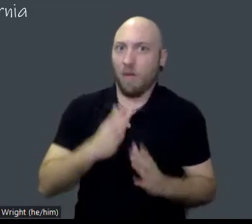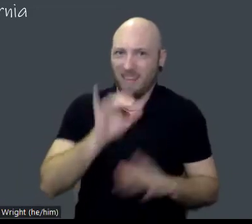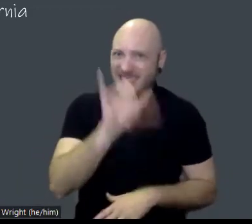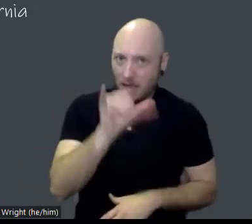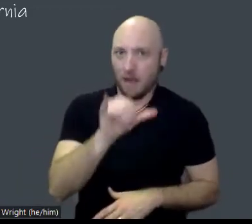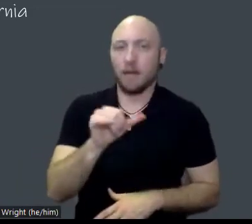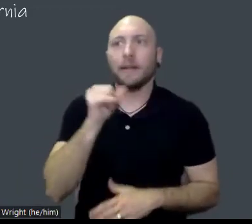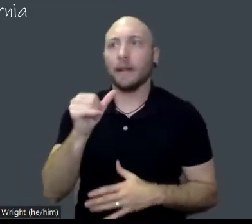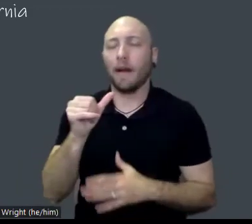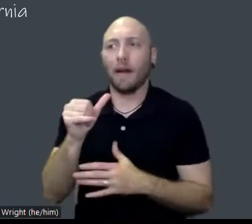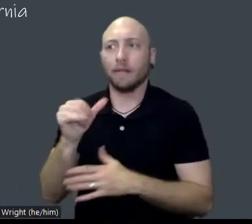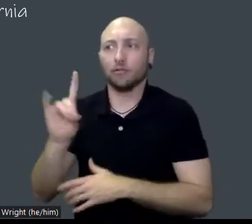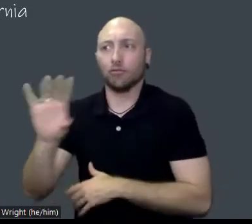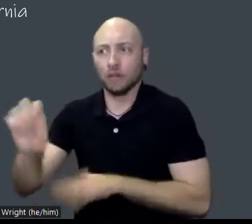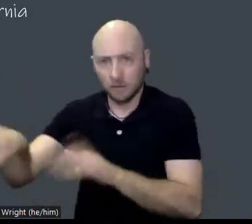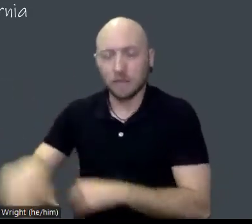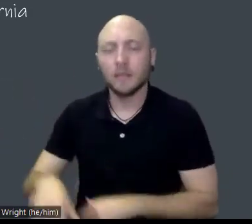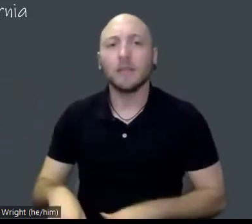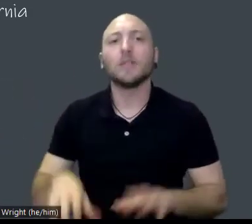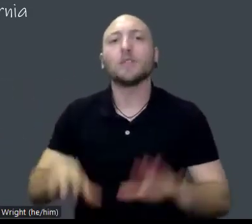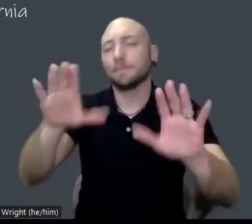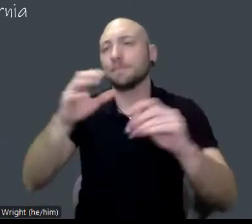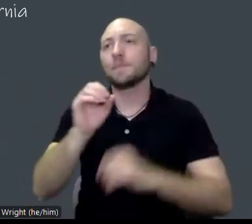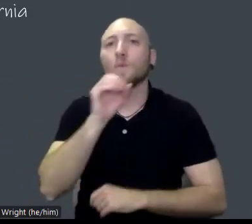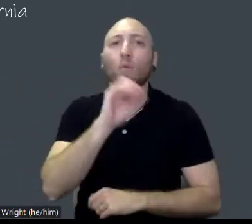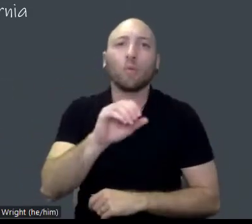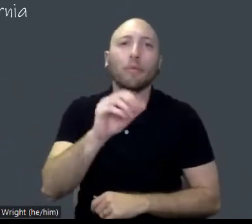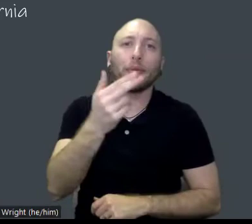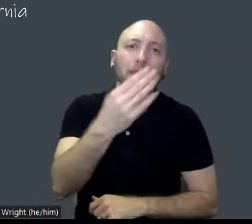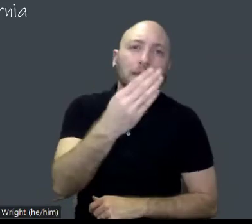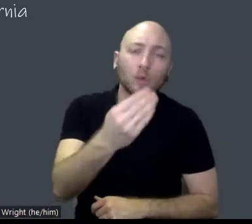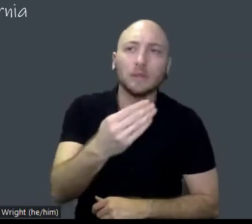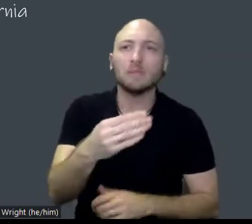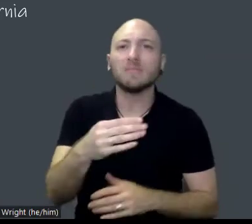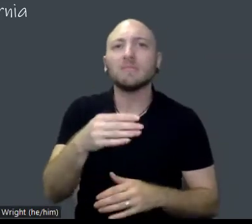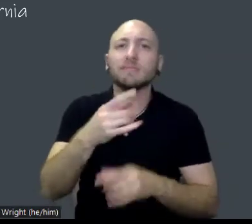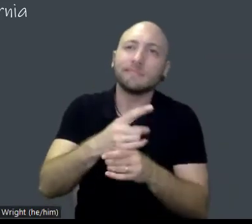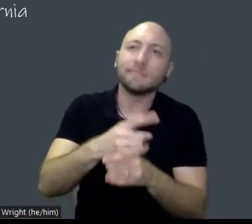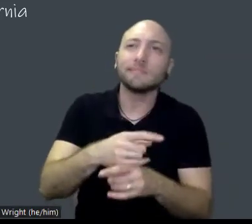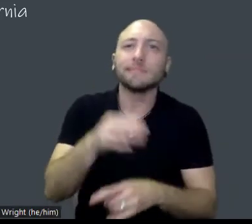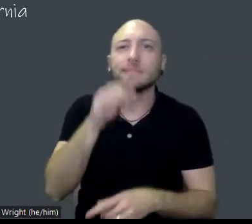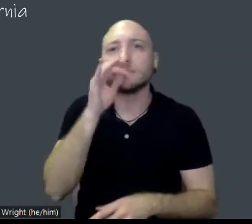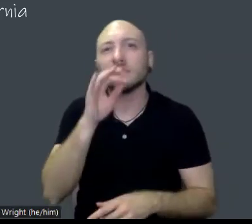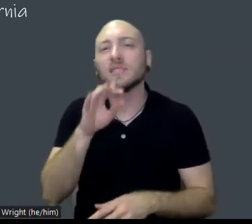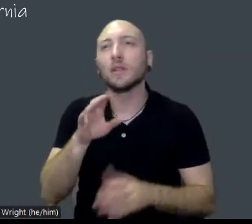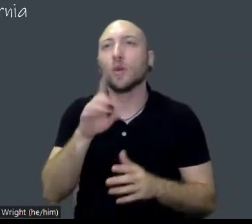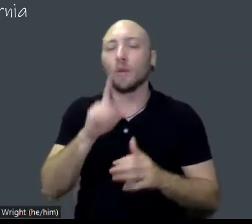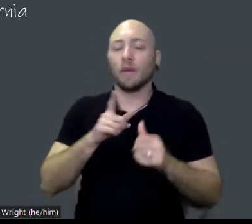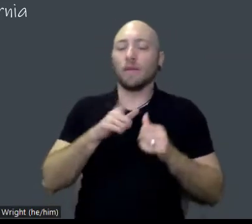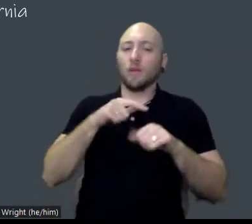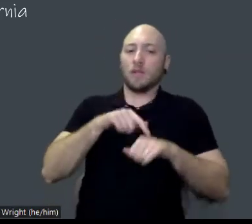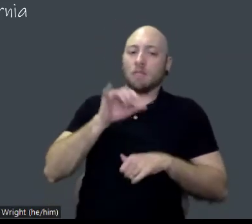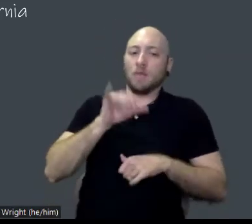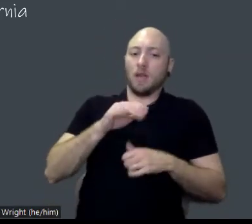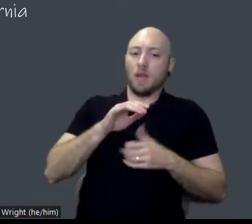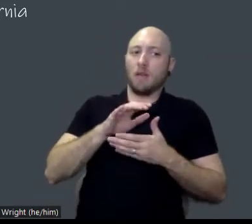So like 13, 14, drinking, smoking weed, took about 18 months from like the first time I did that to